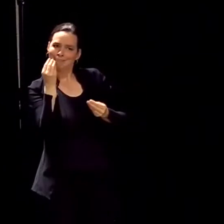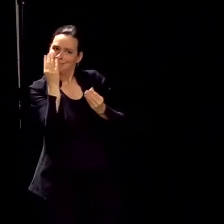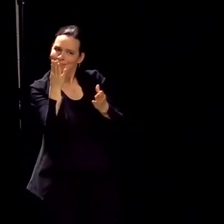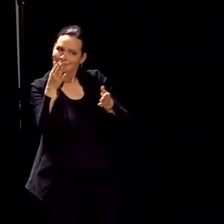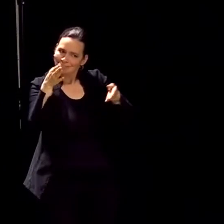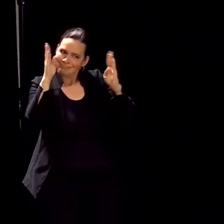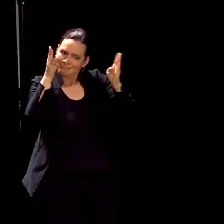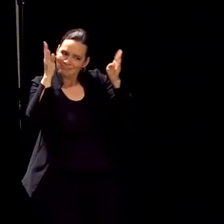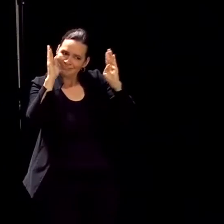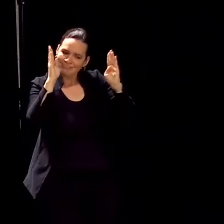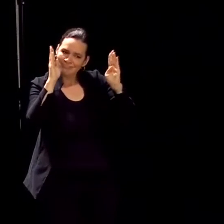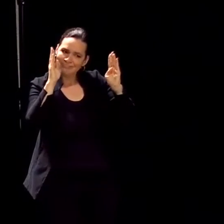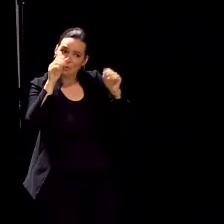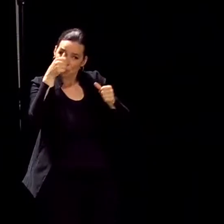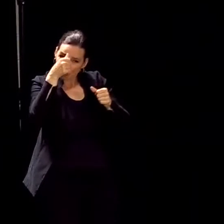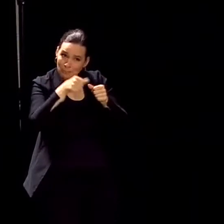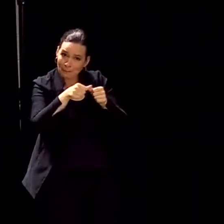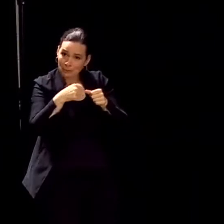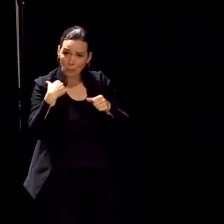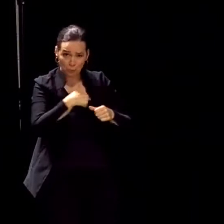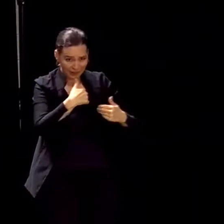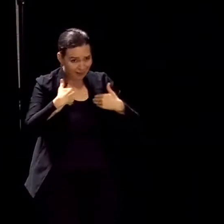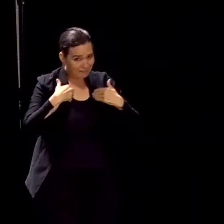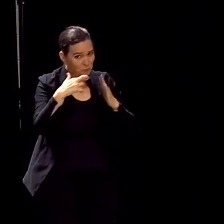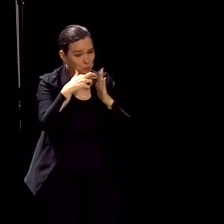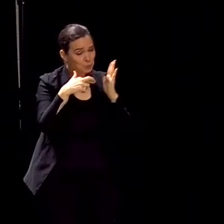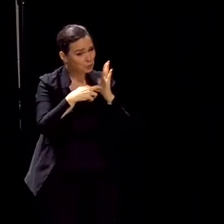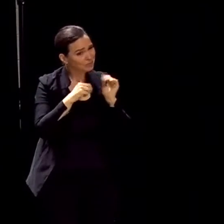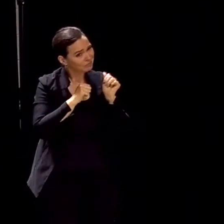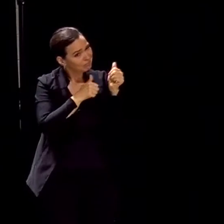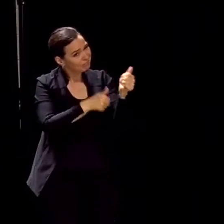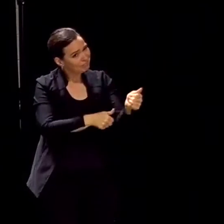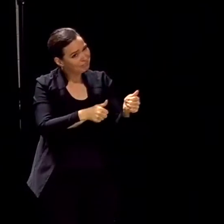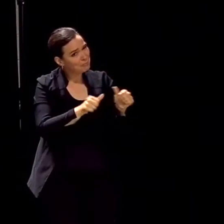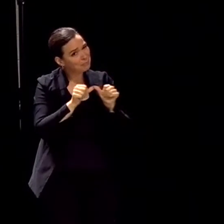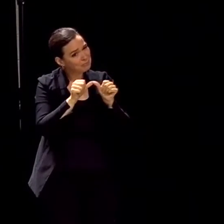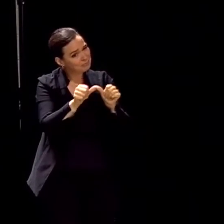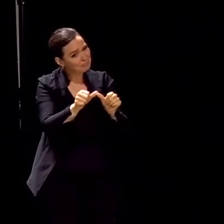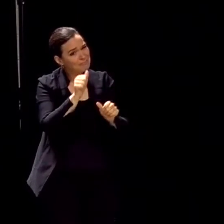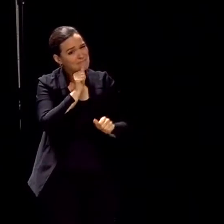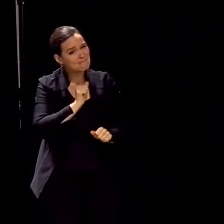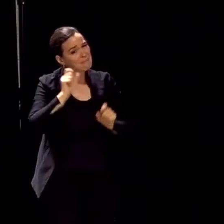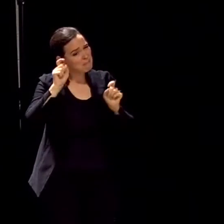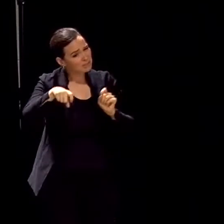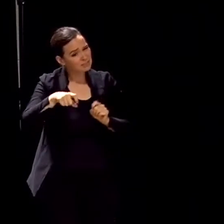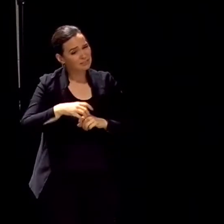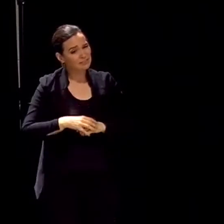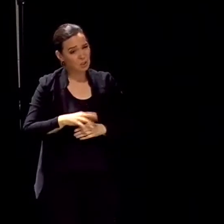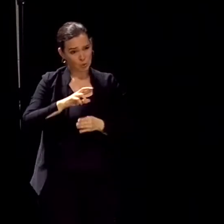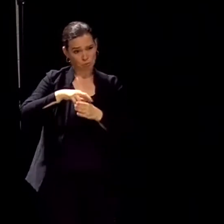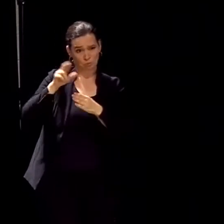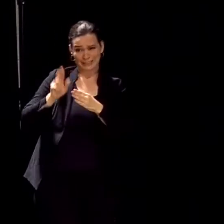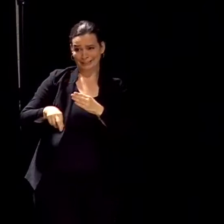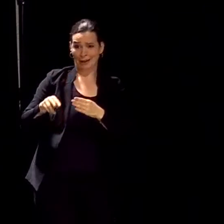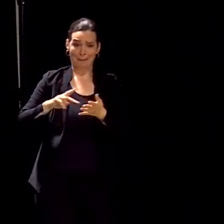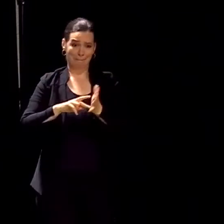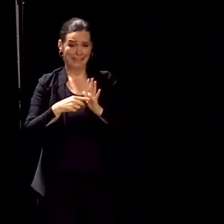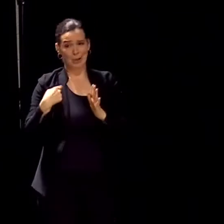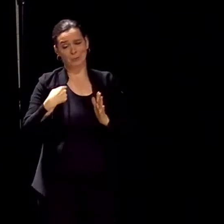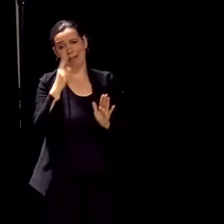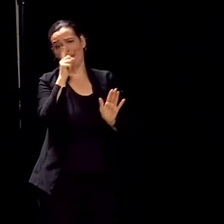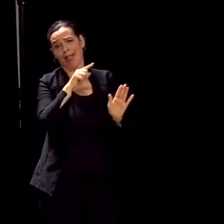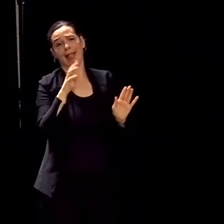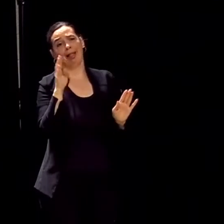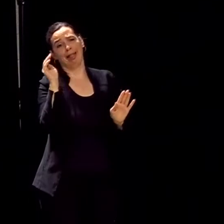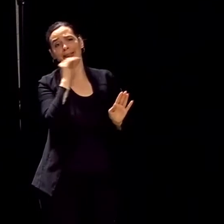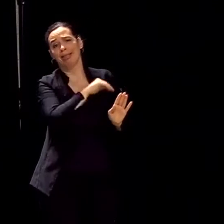re-engage, and that the data doesn't lie, the hospital numbers don't lie, the wrong